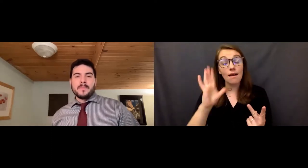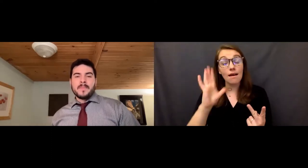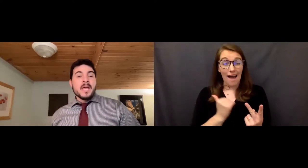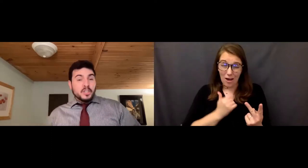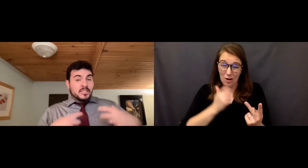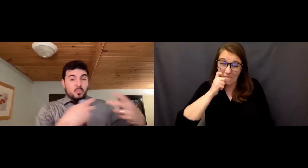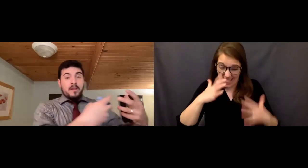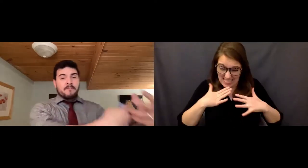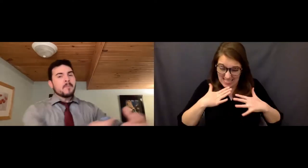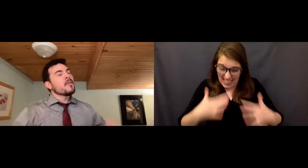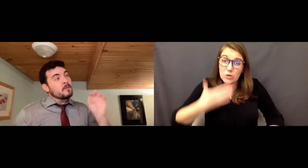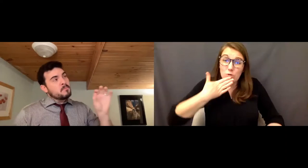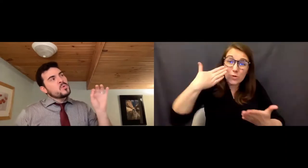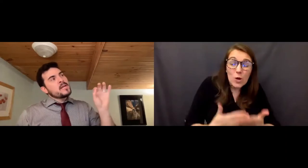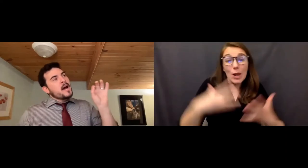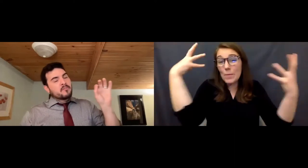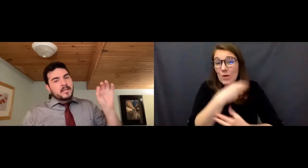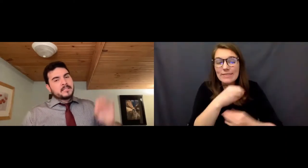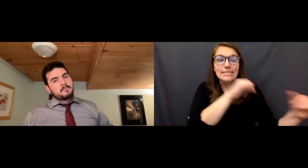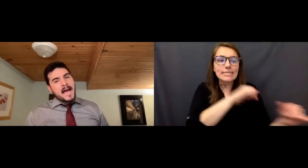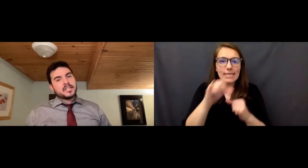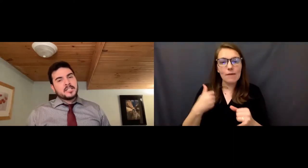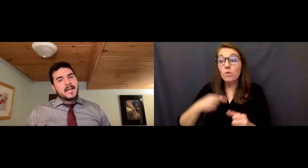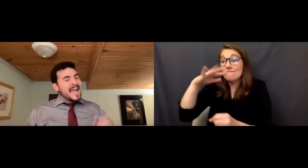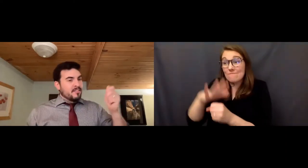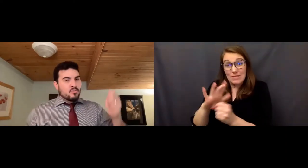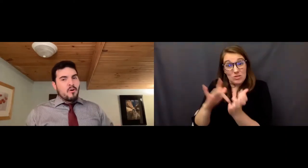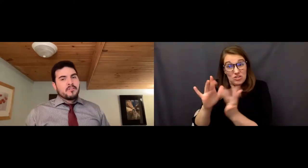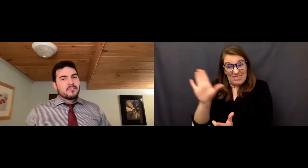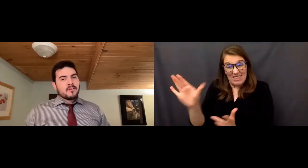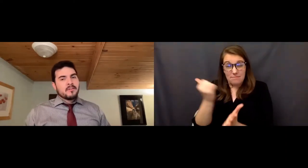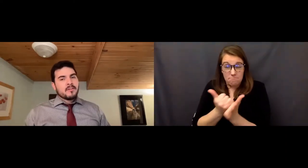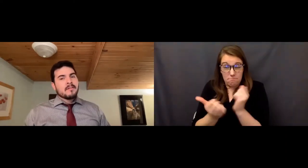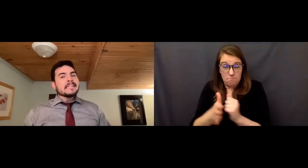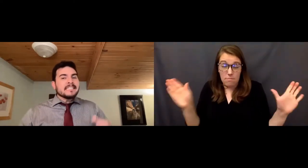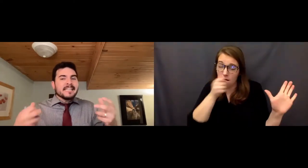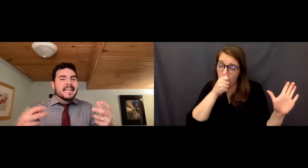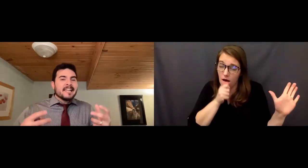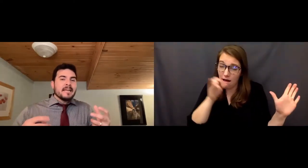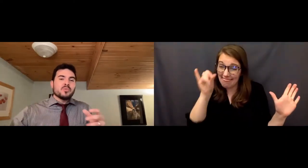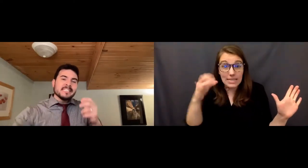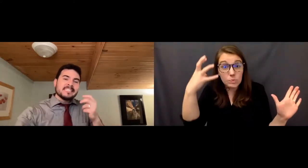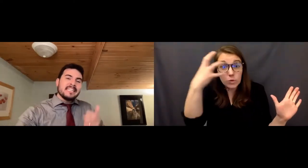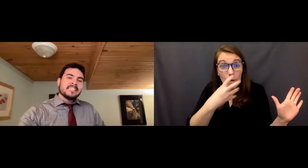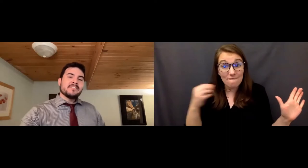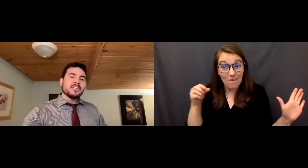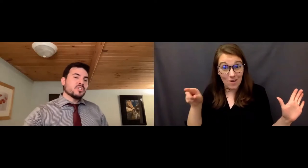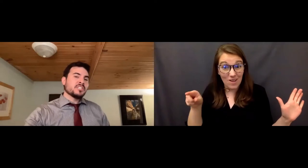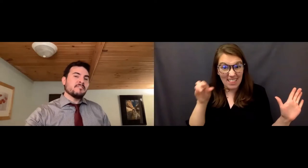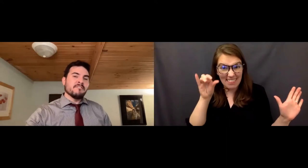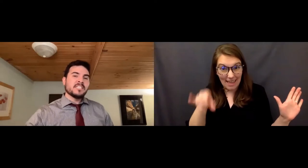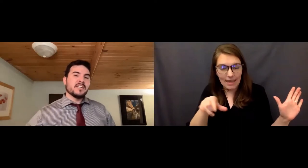beautiful, just as we affirm the beauty of Christ's passion and the cross, this is to lay claim to a